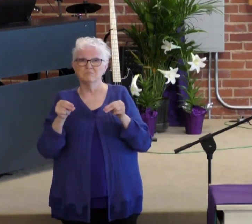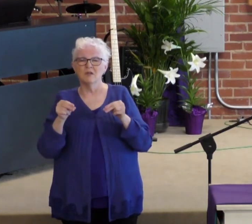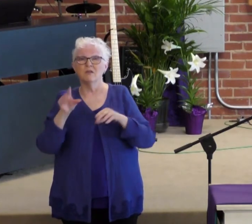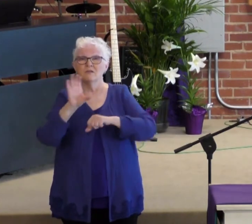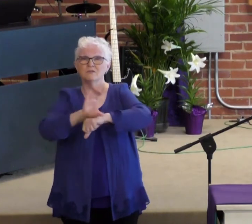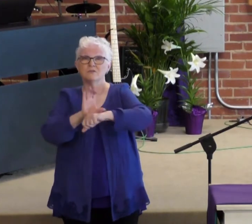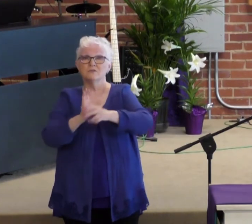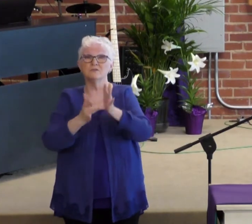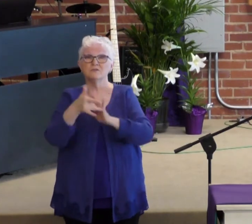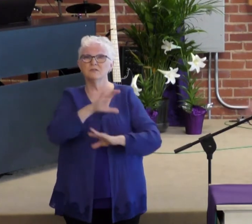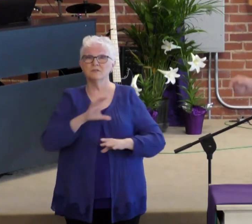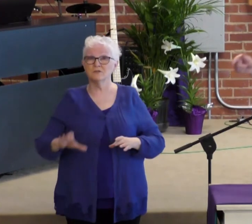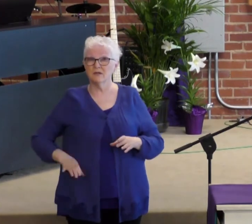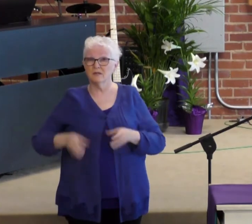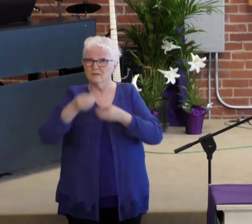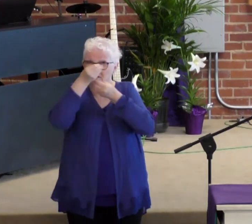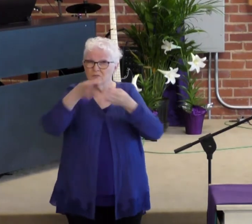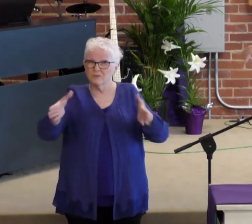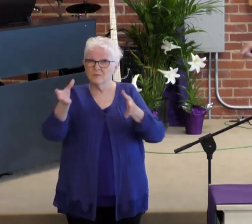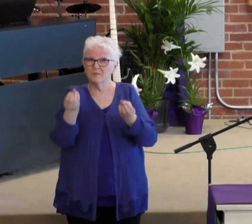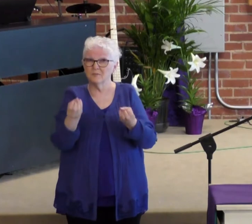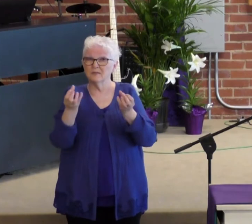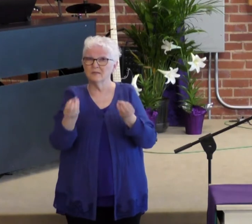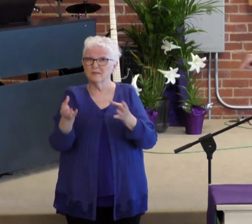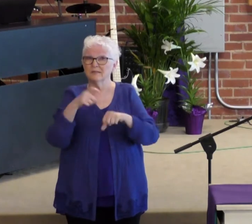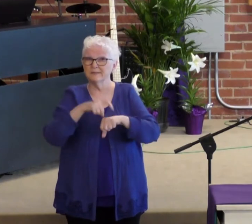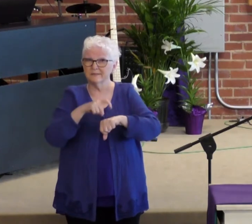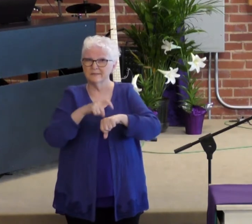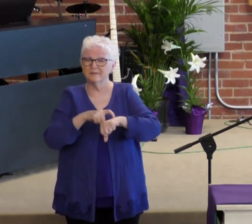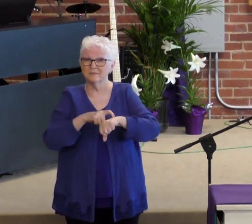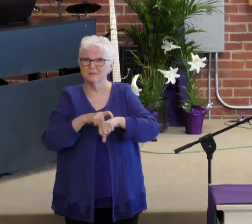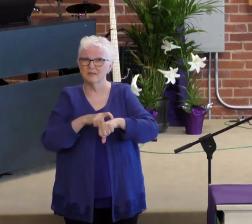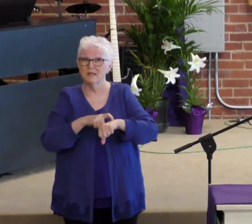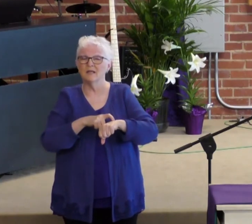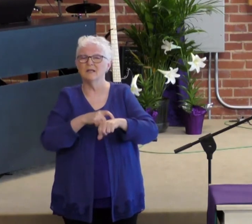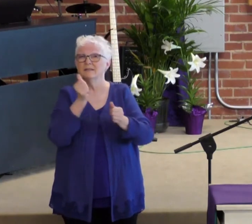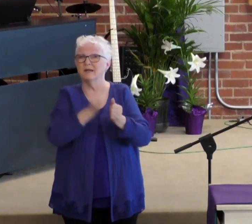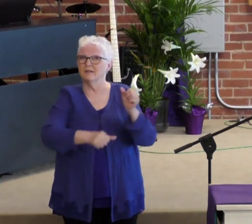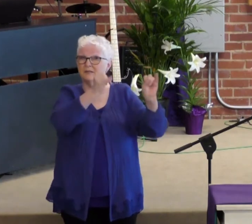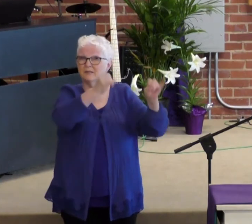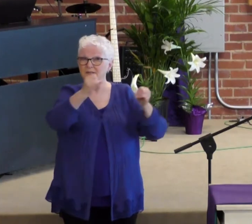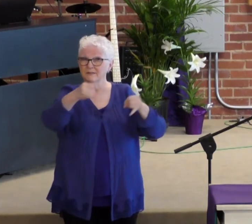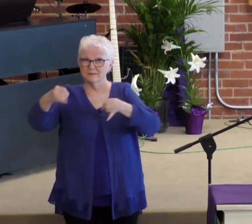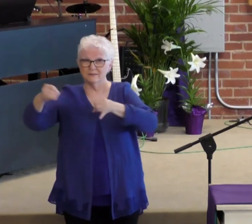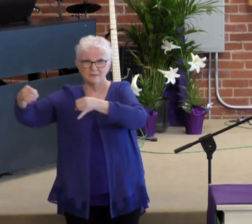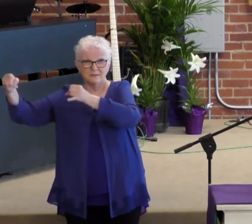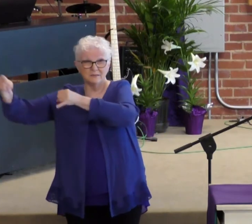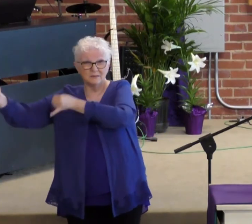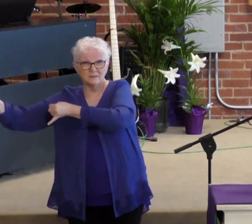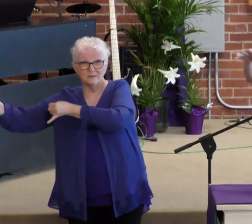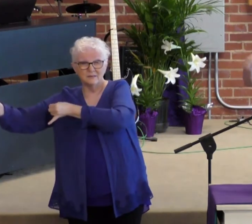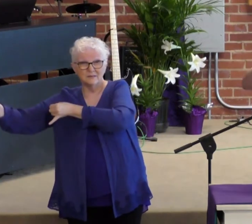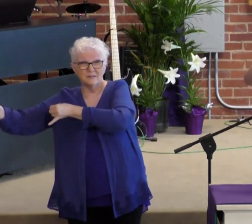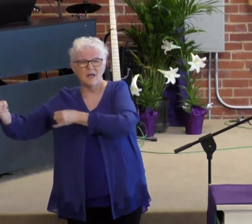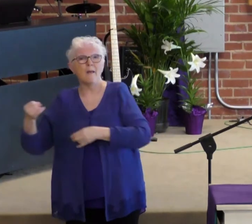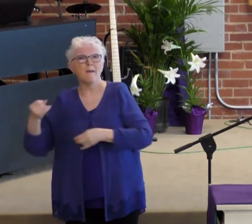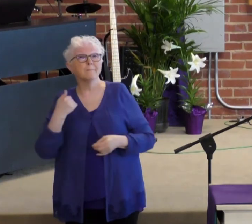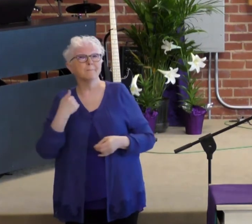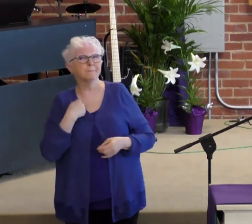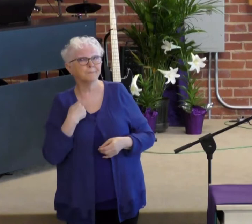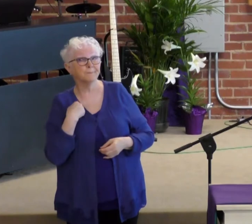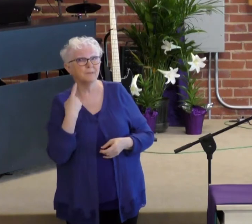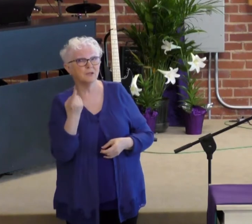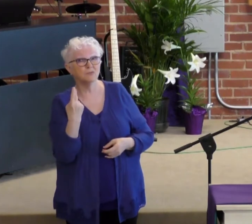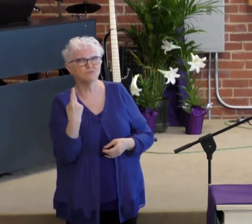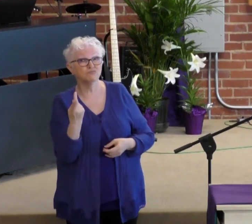many times, is each one of us that are seated here right now. Me, you, all of us here, and